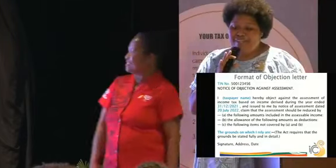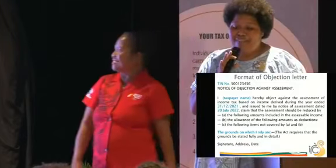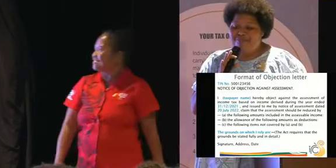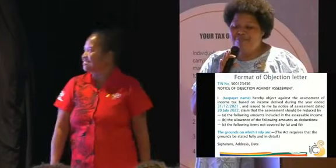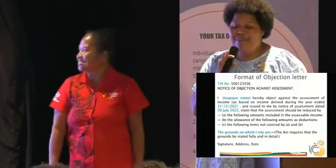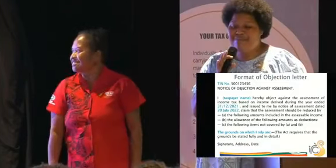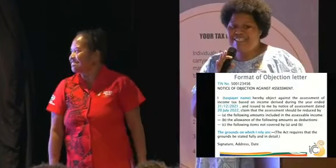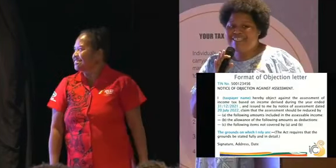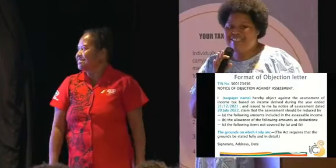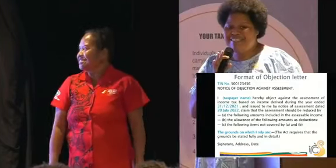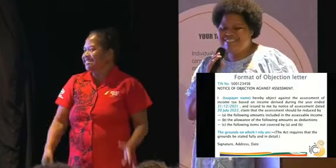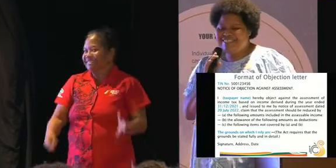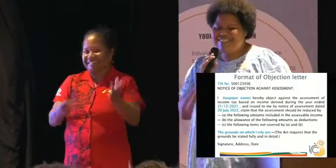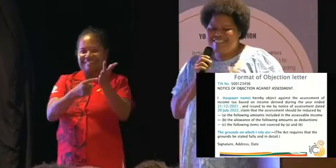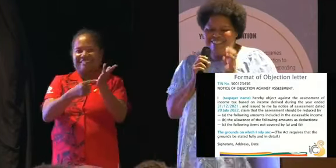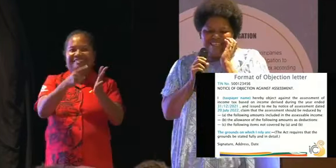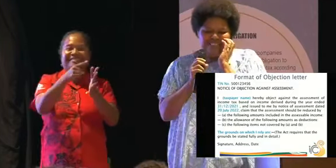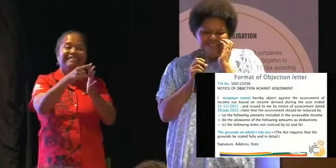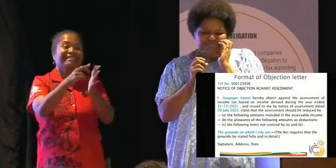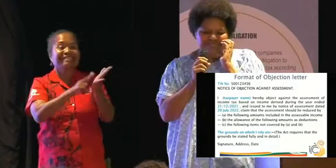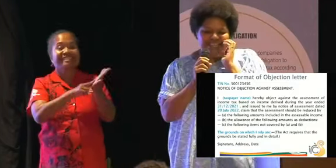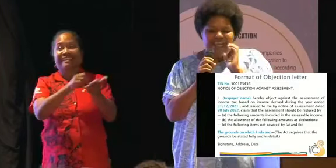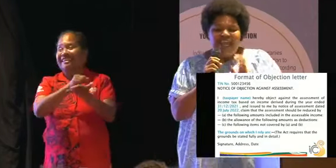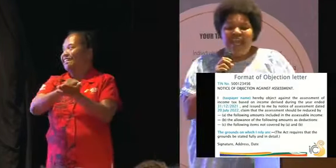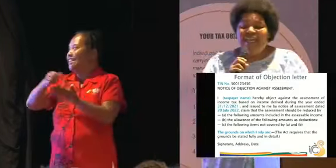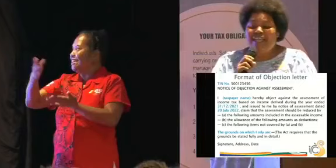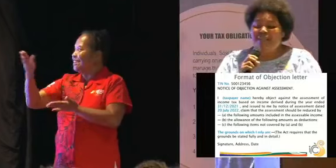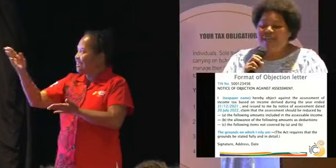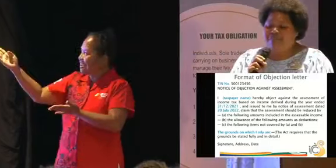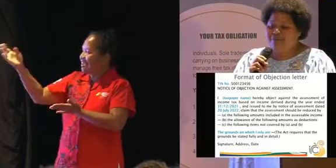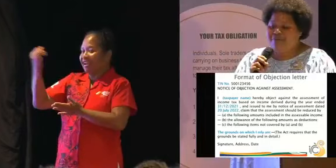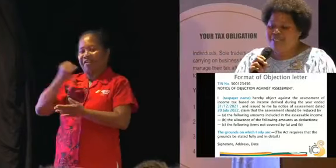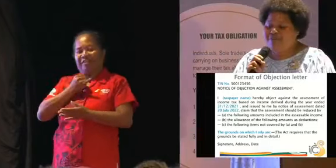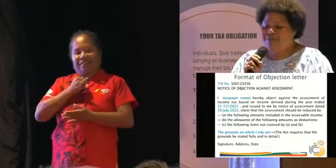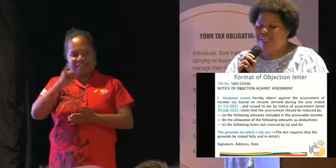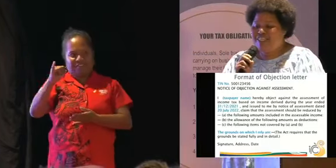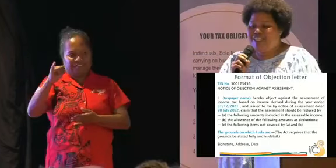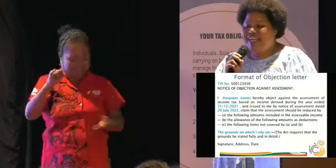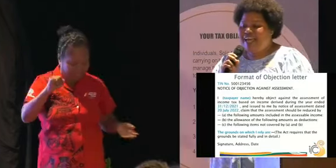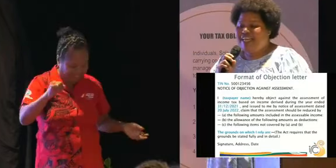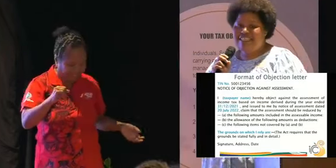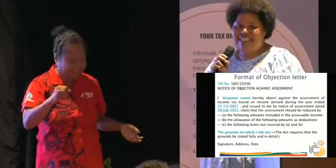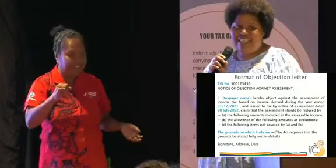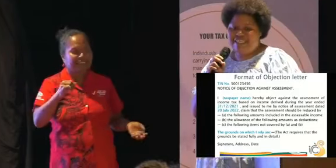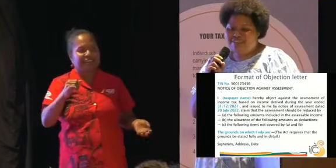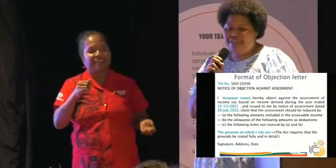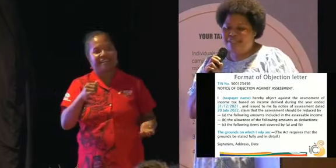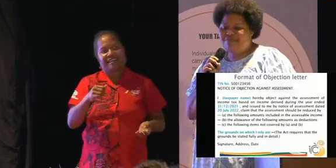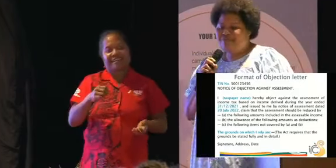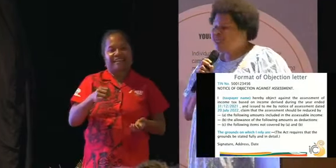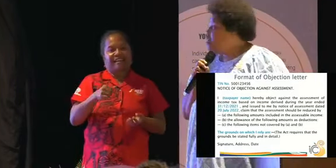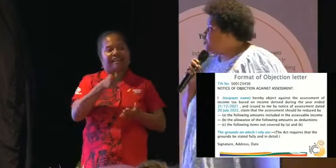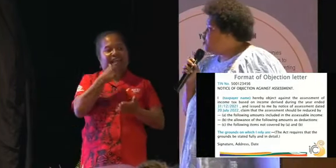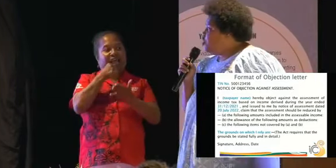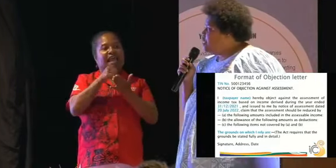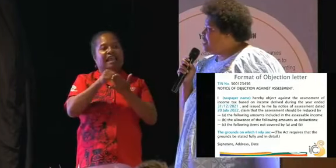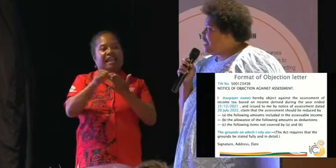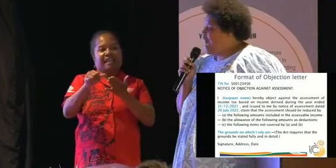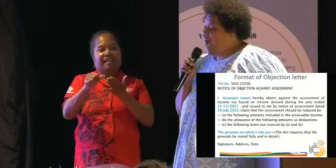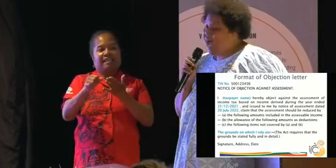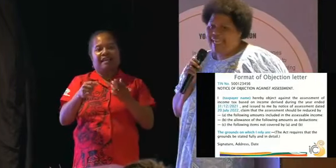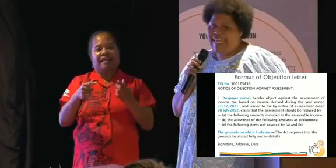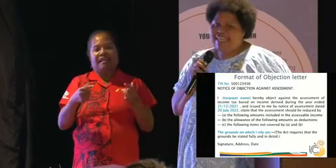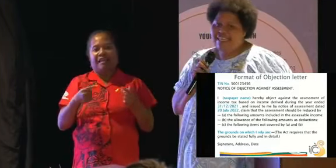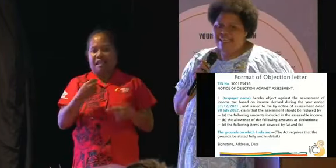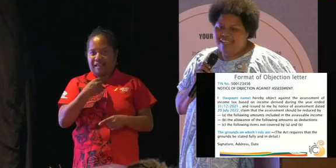2 3 4 5 6. Excuse me. And then you have the notice of objection against the assessment. So you will